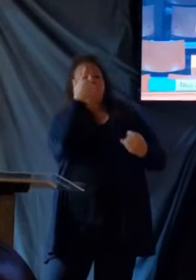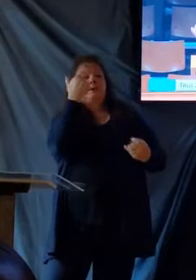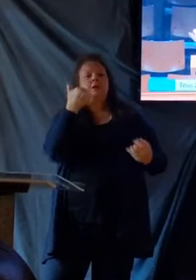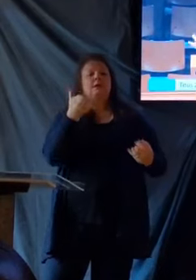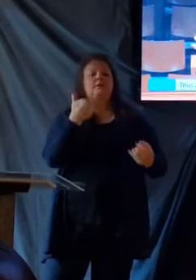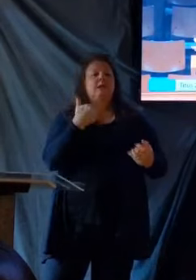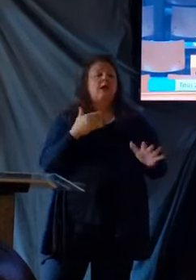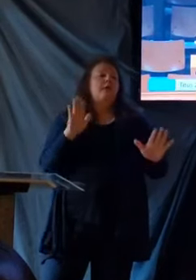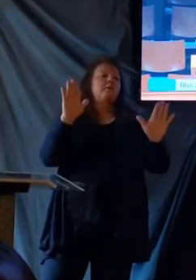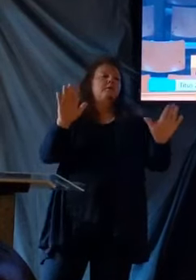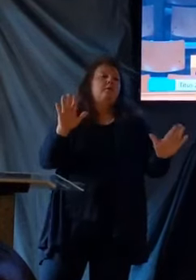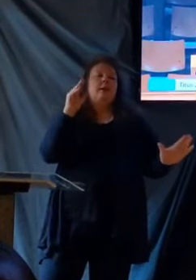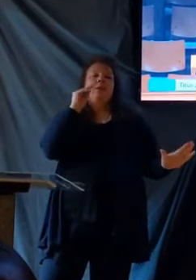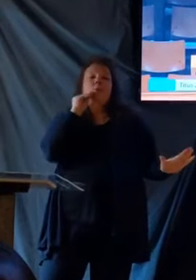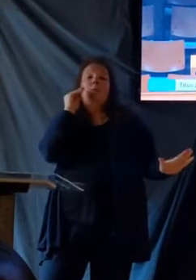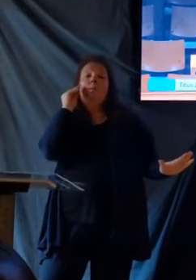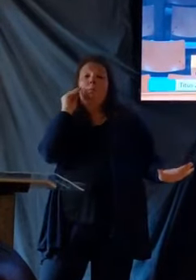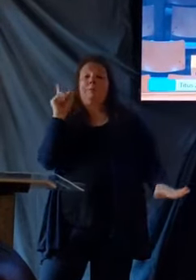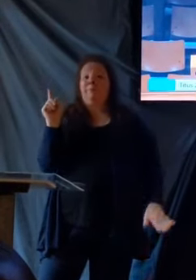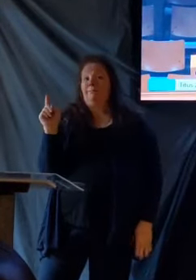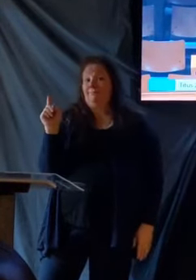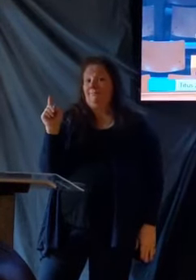have such a great home?